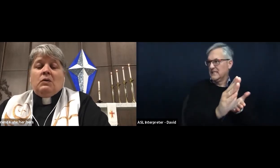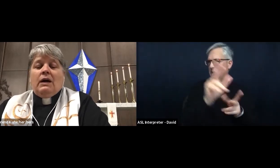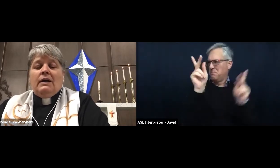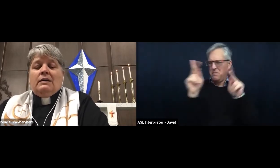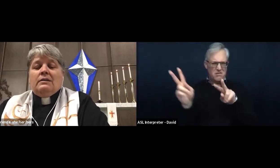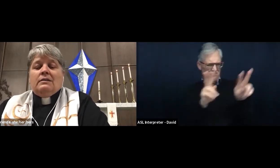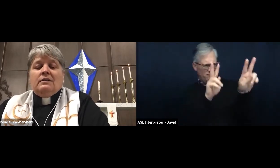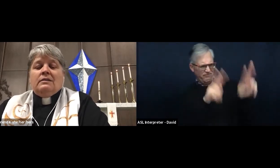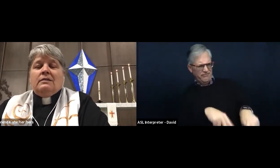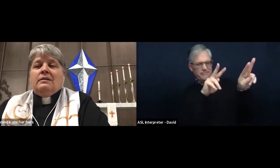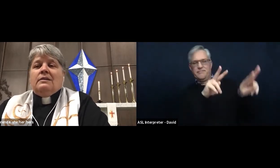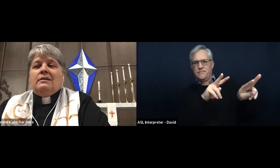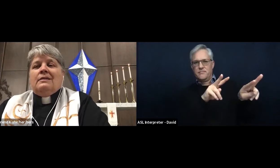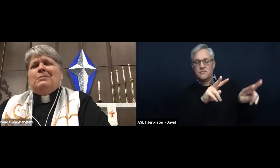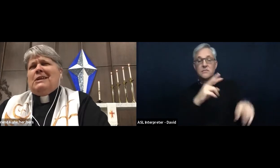Why?